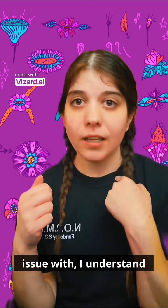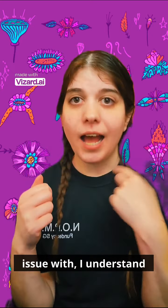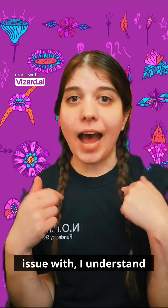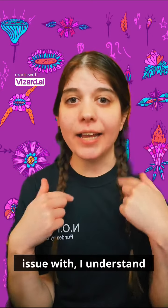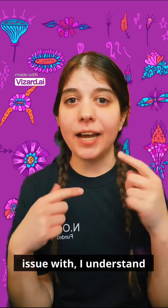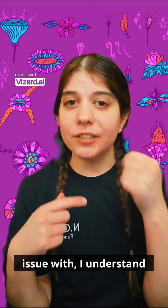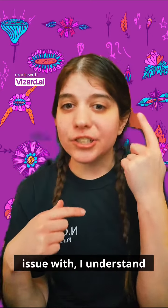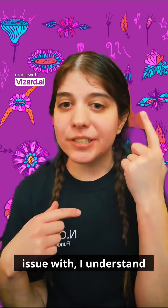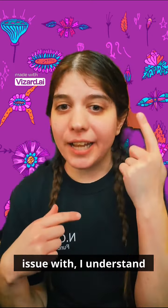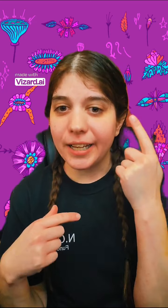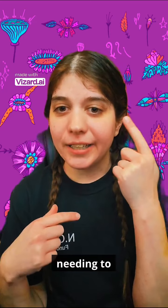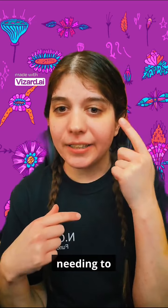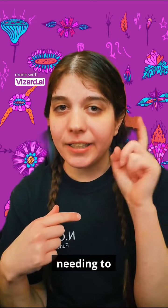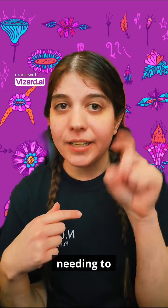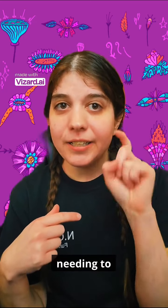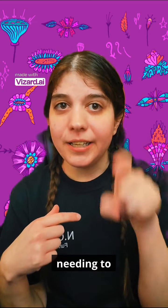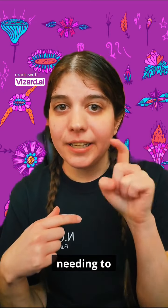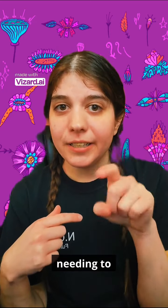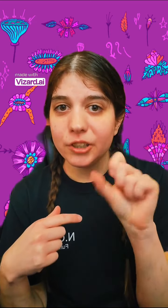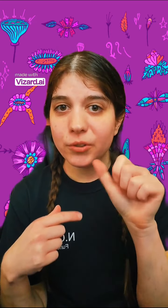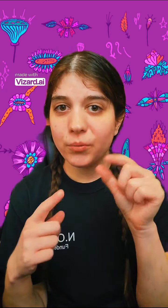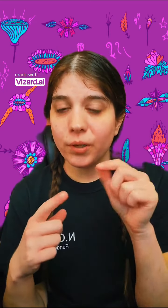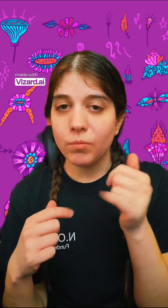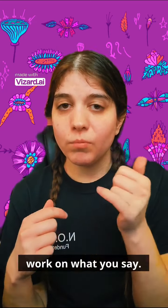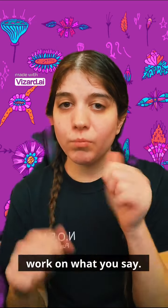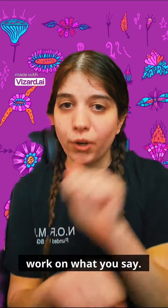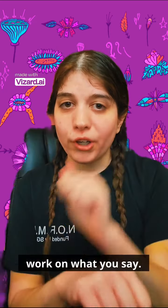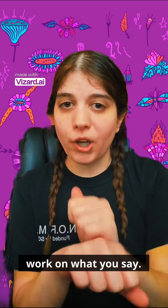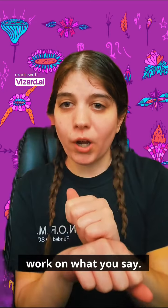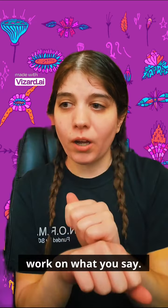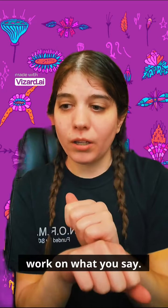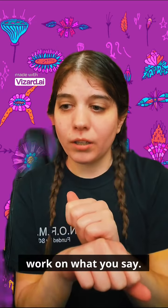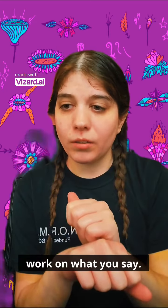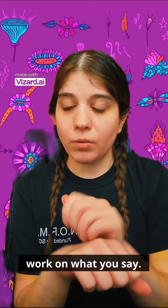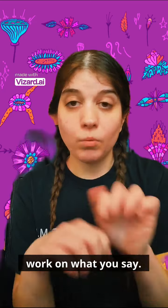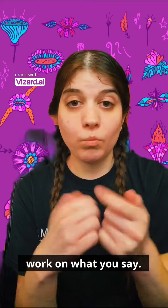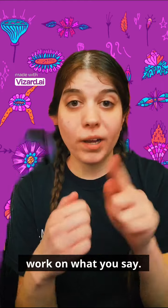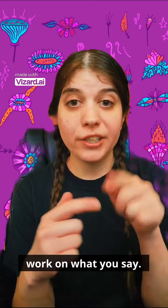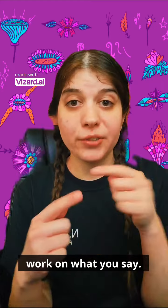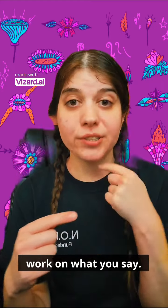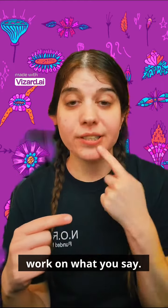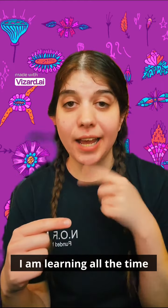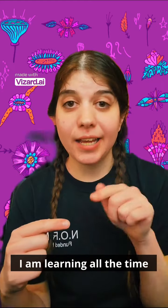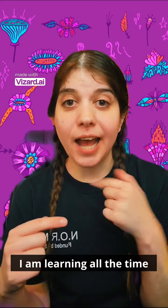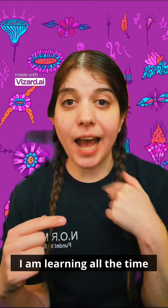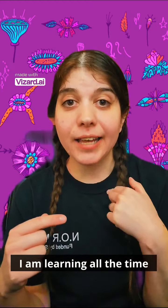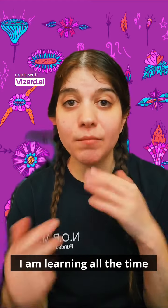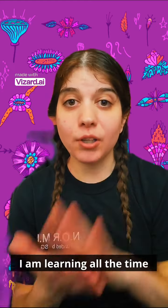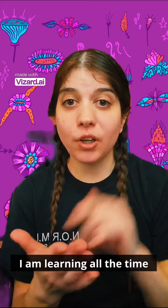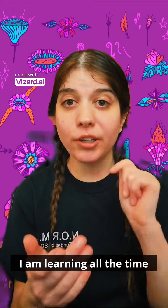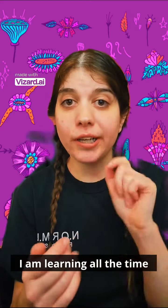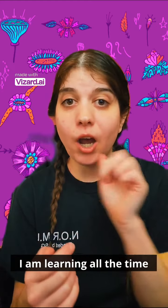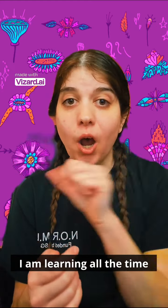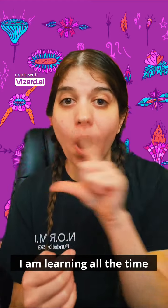I understand needing to work on what you say. I am learning all